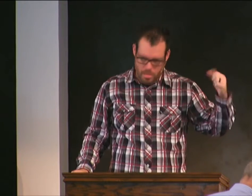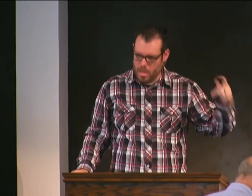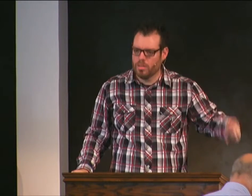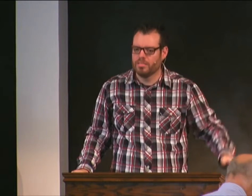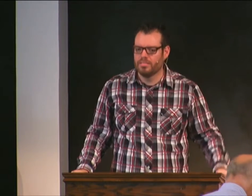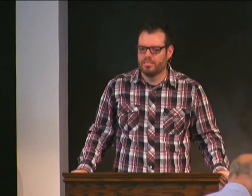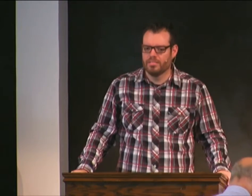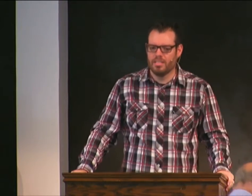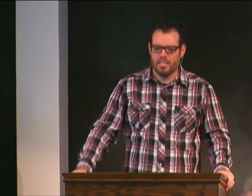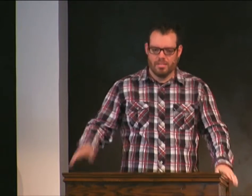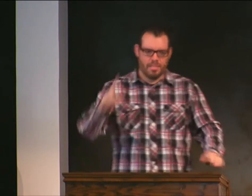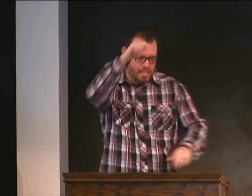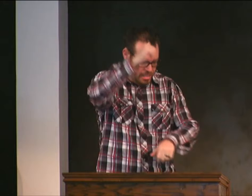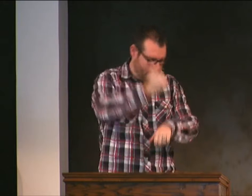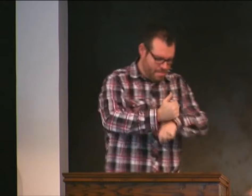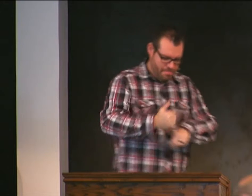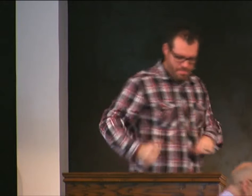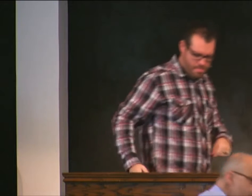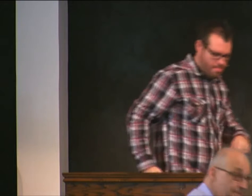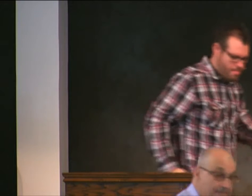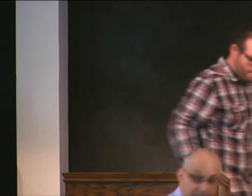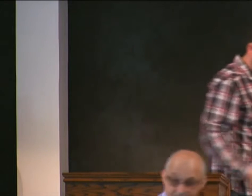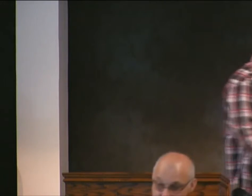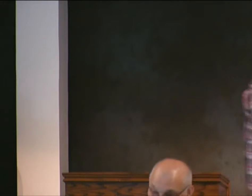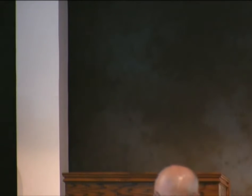Wolfram, get one. Let me get a set of.